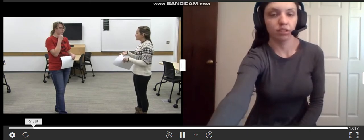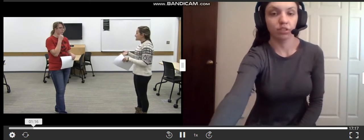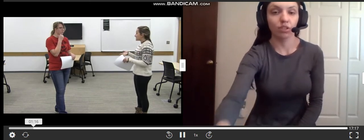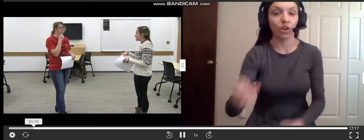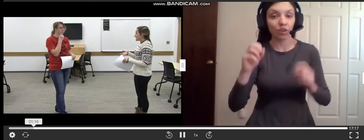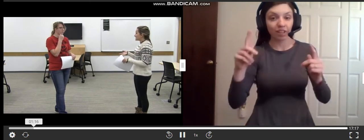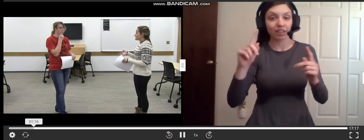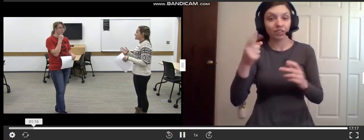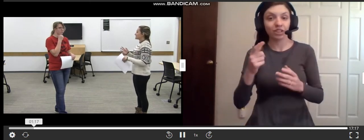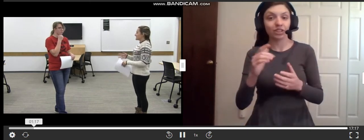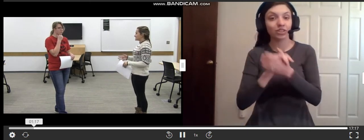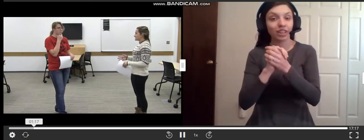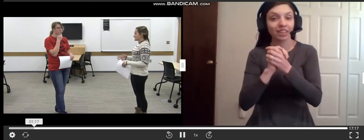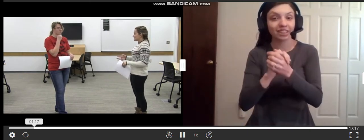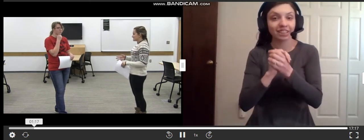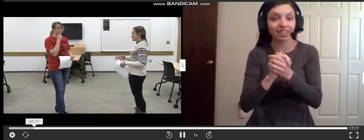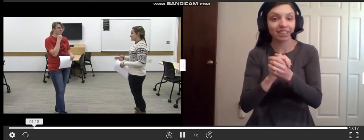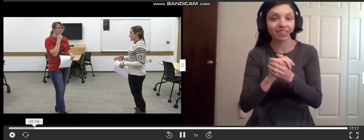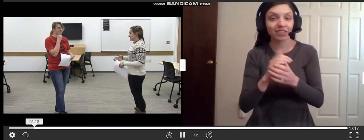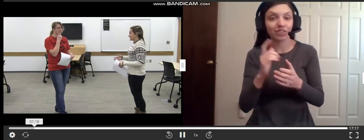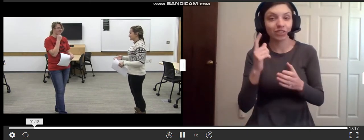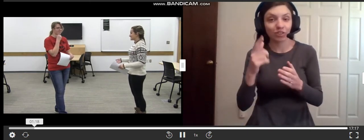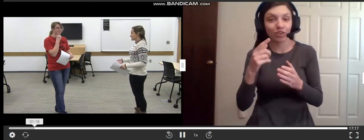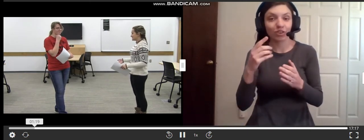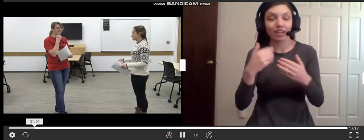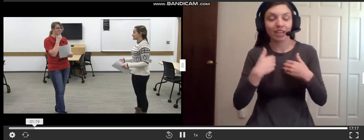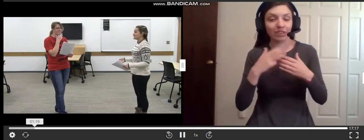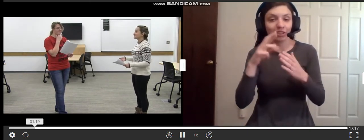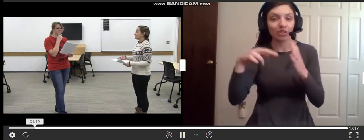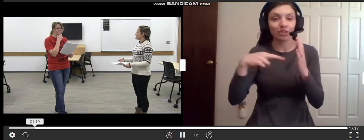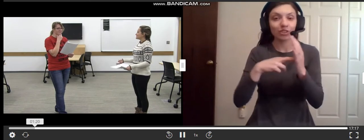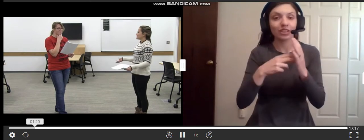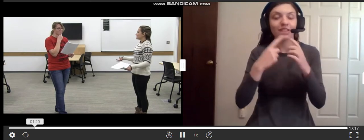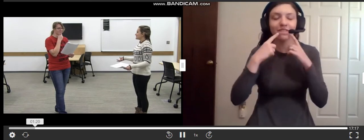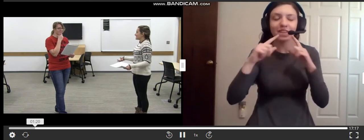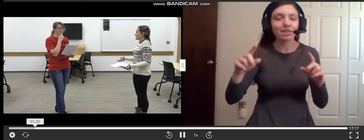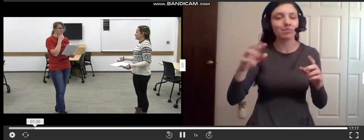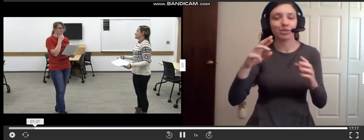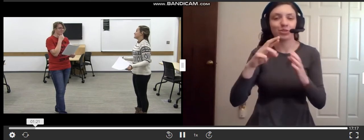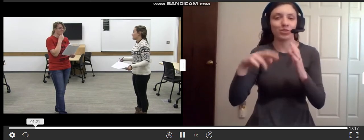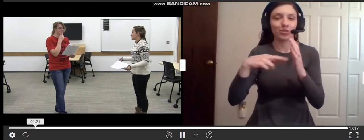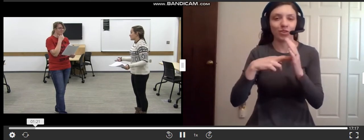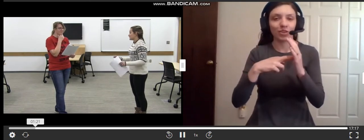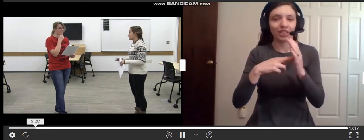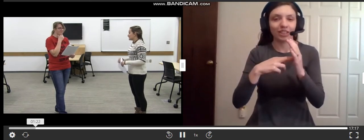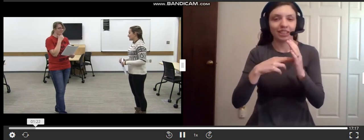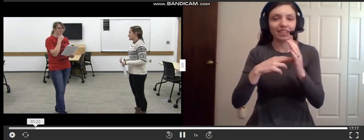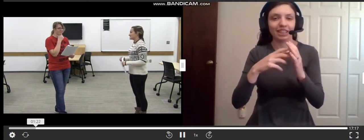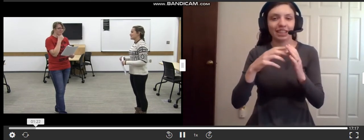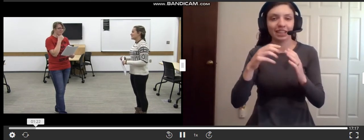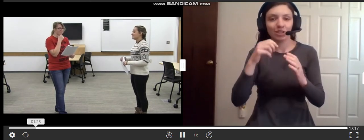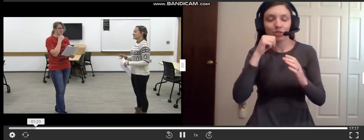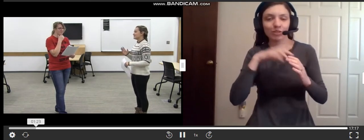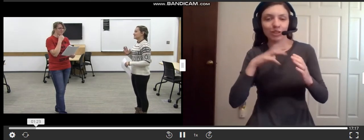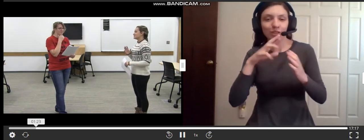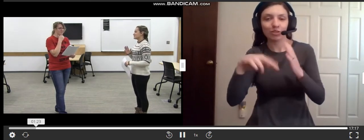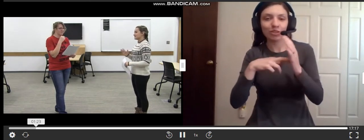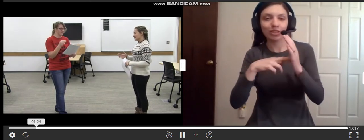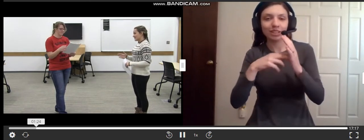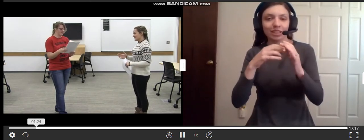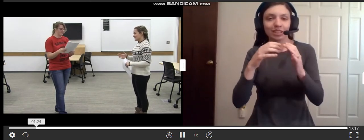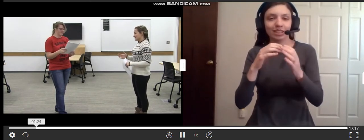Okay, first of all, Candace, congratulations for landing this role. It's the most famous role and female role in the play, so you